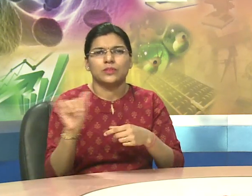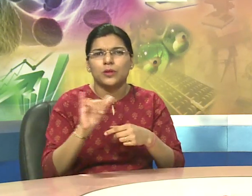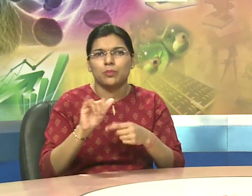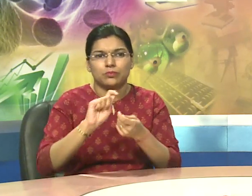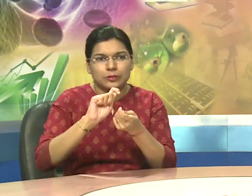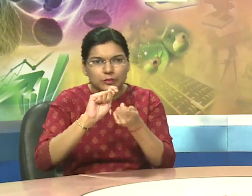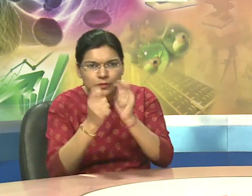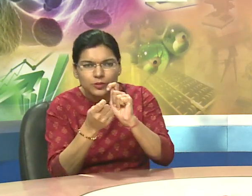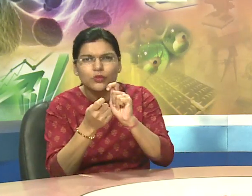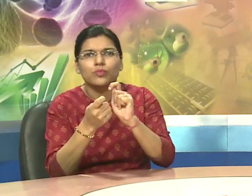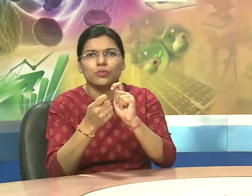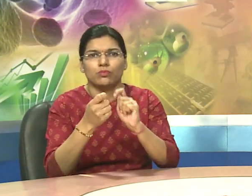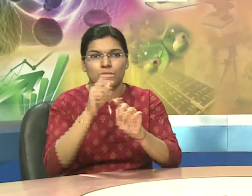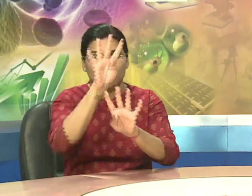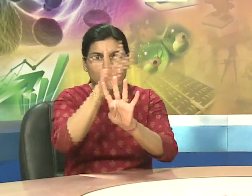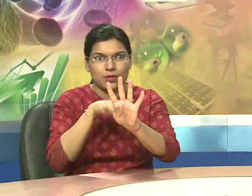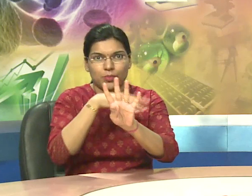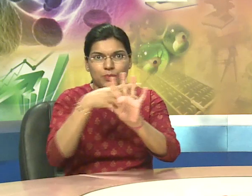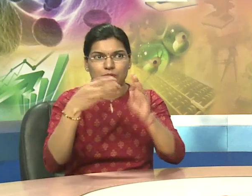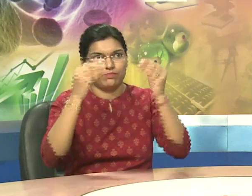flexible. Similarly,